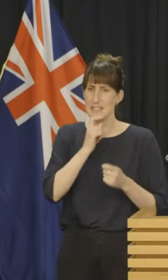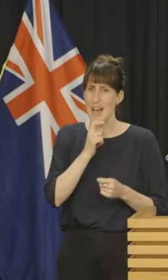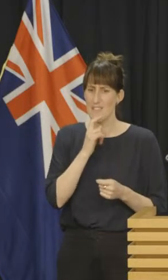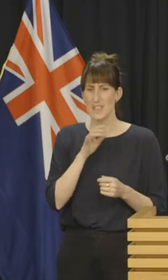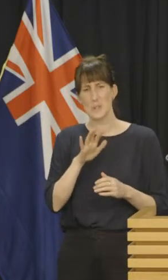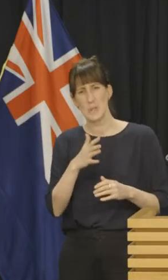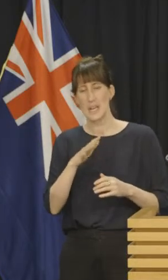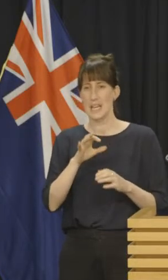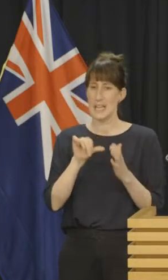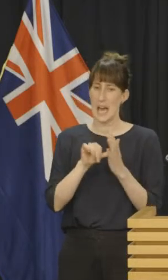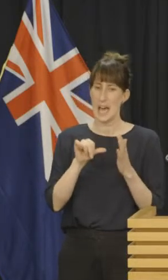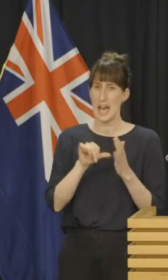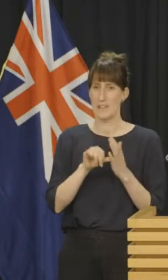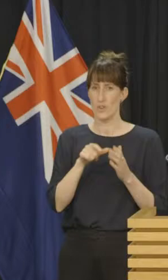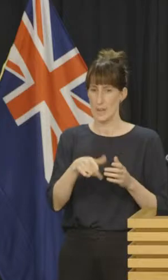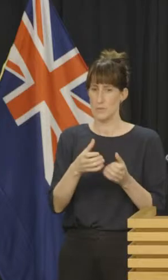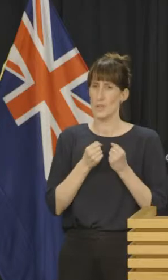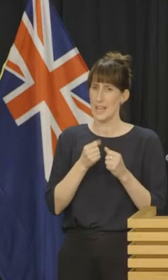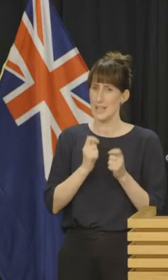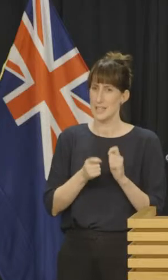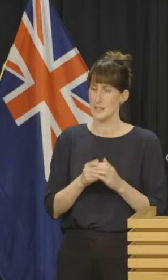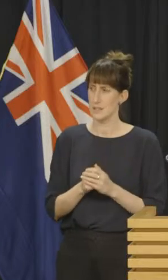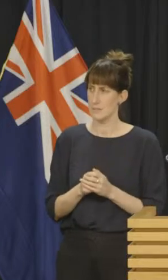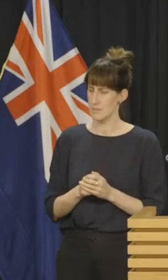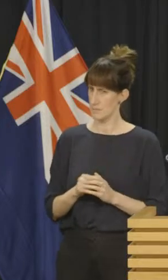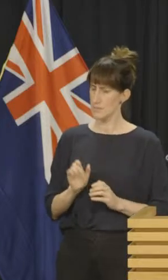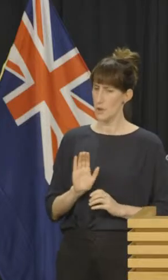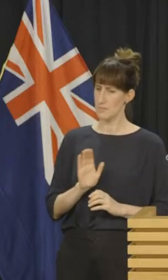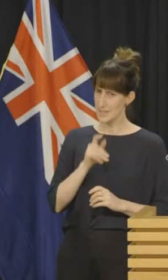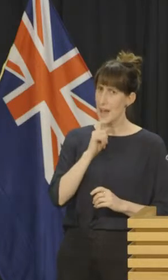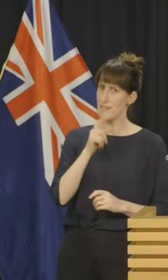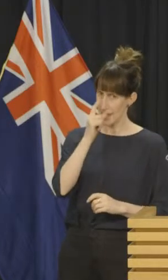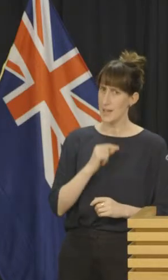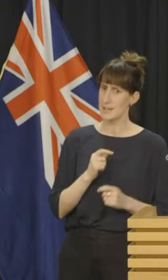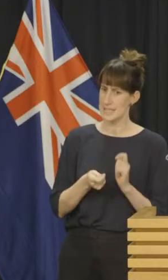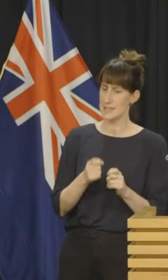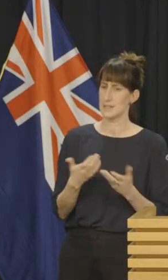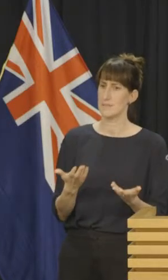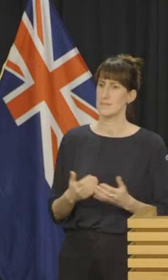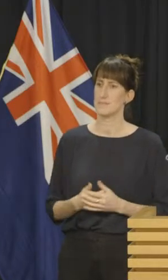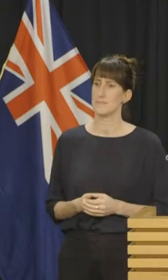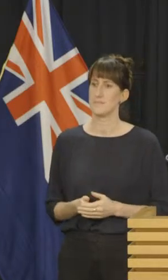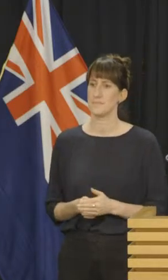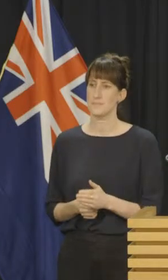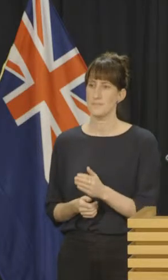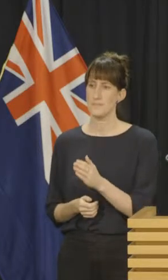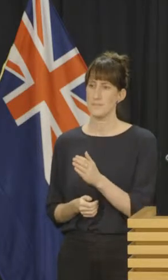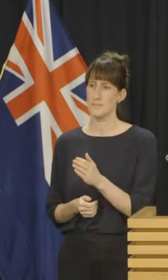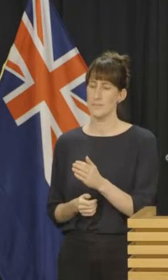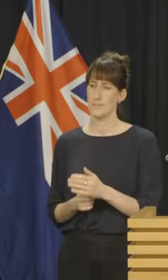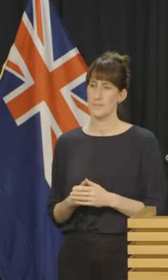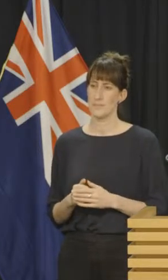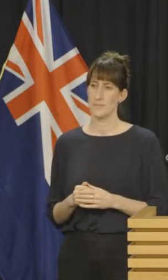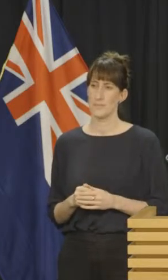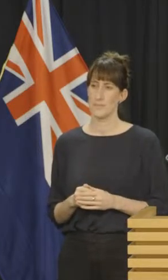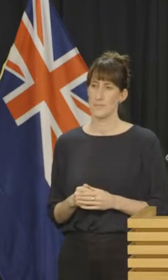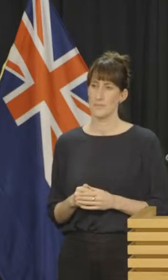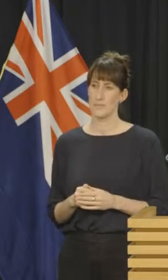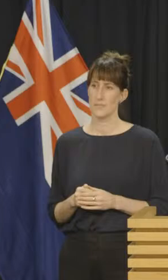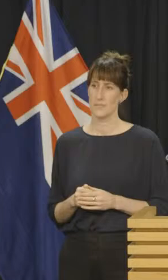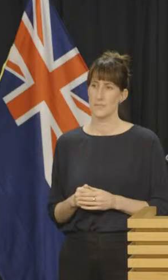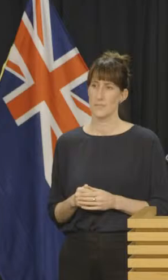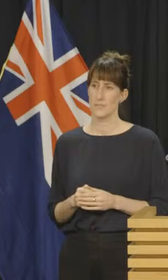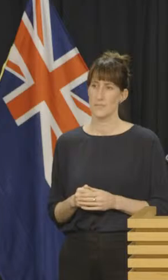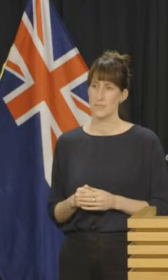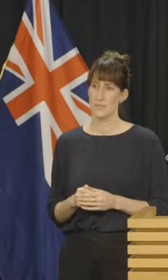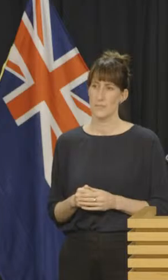can. Yeah. Did you manage to follow up at all around the mixed messages from some testing centres with the papers that they're still giving